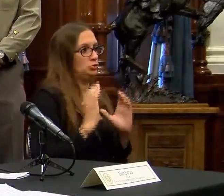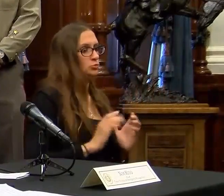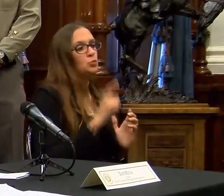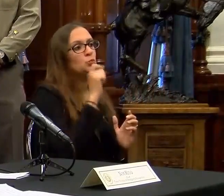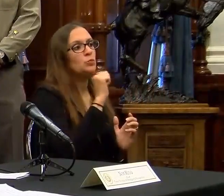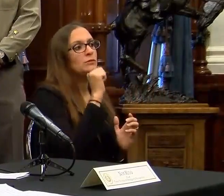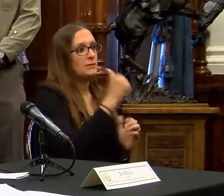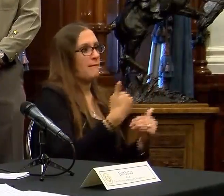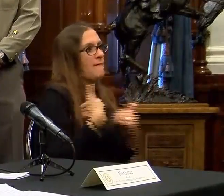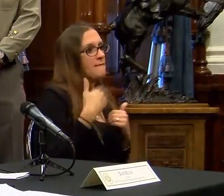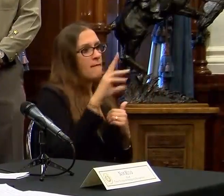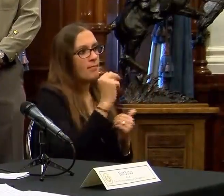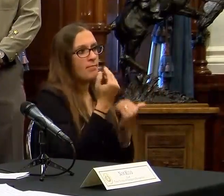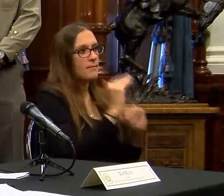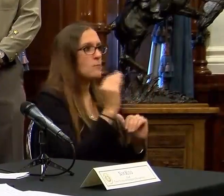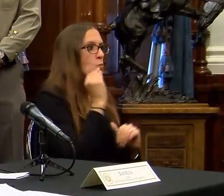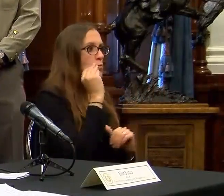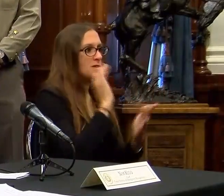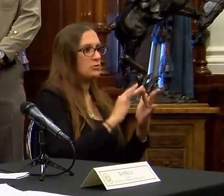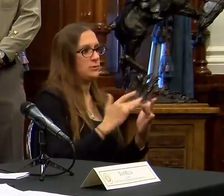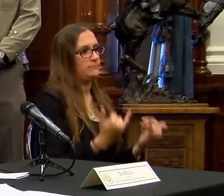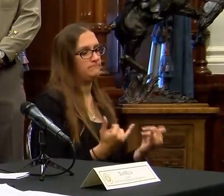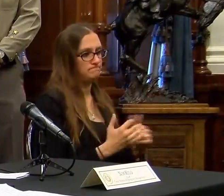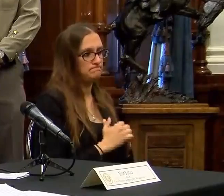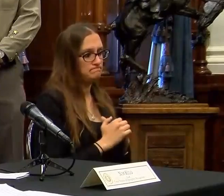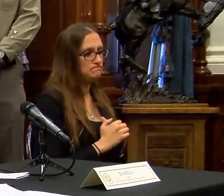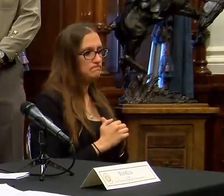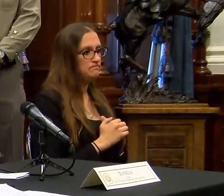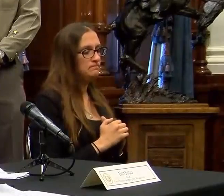does not have unlimited home internet access.